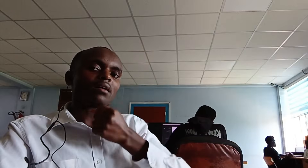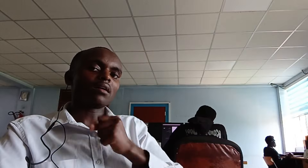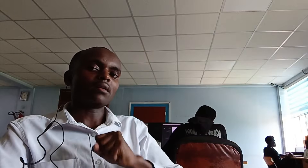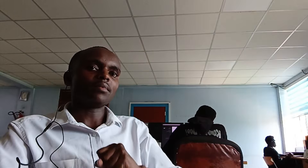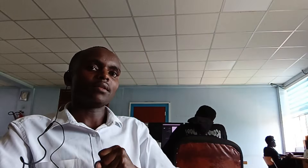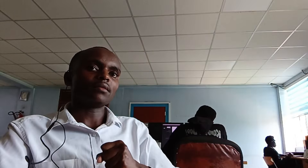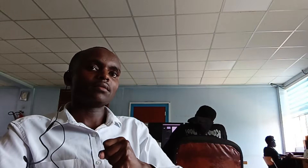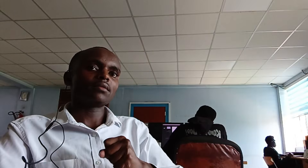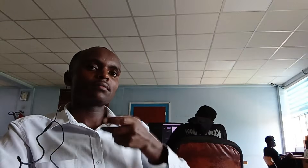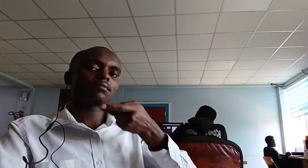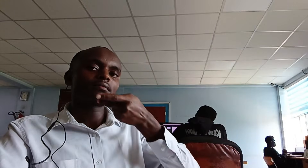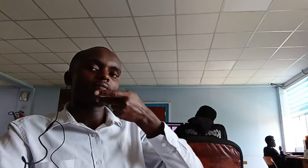grandparents,